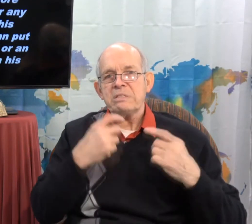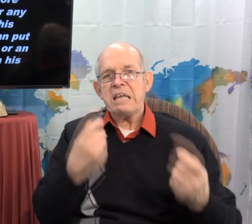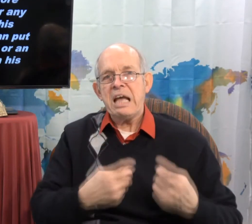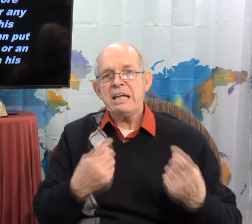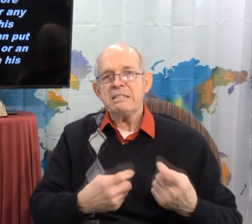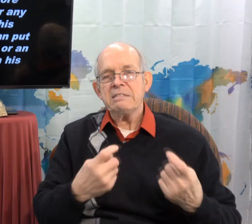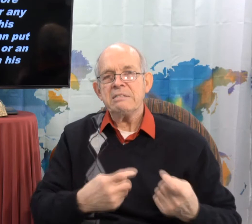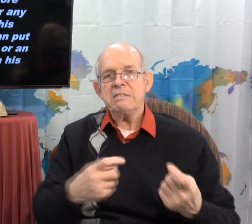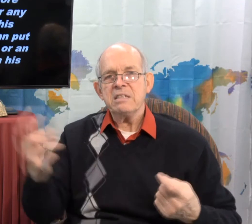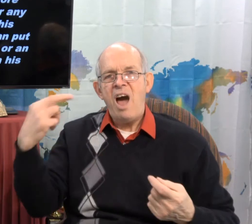day.